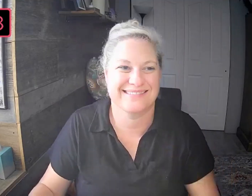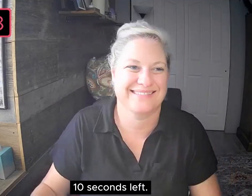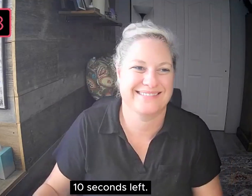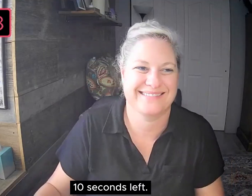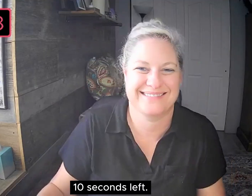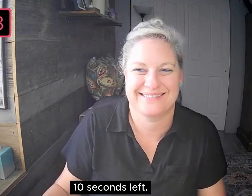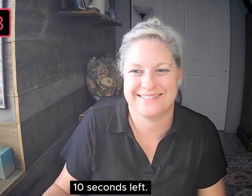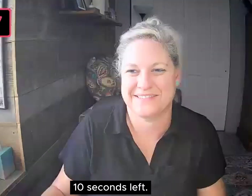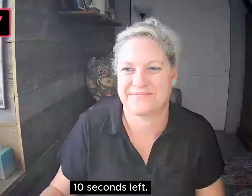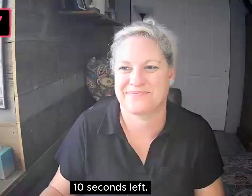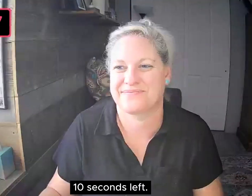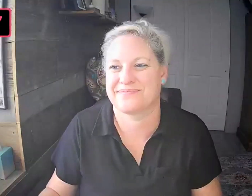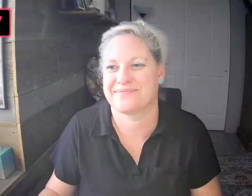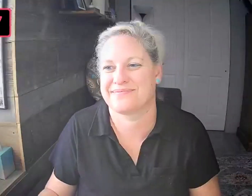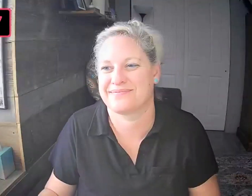10 seconds left.